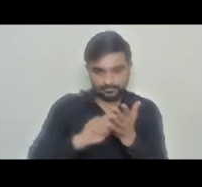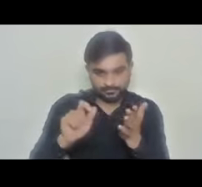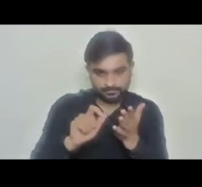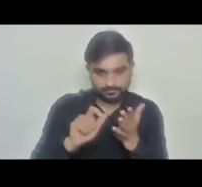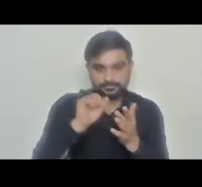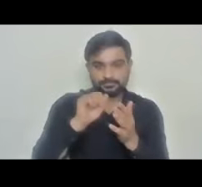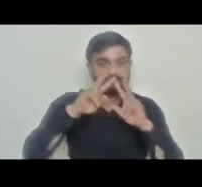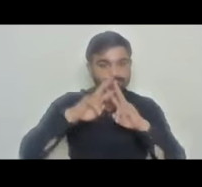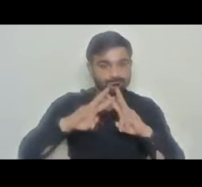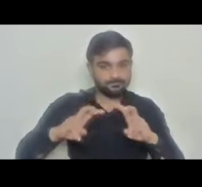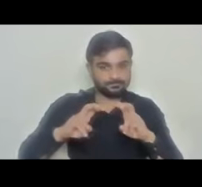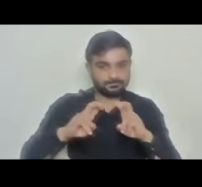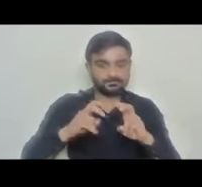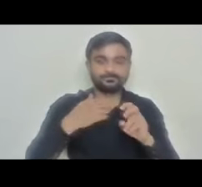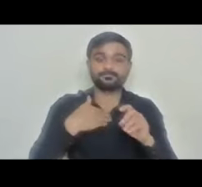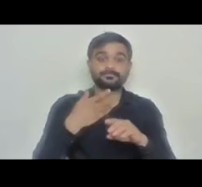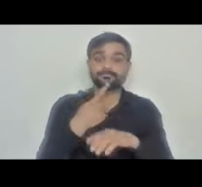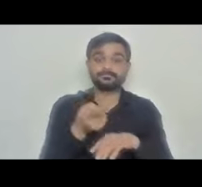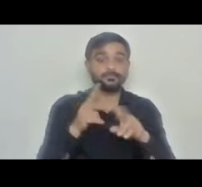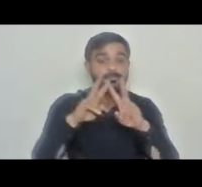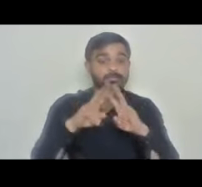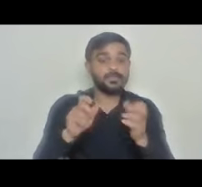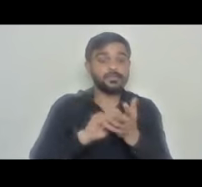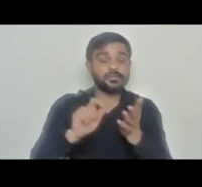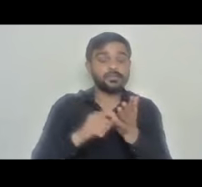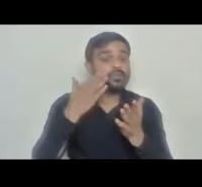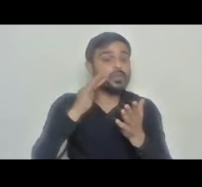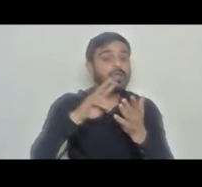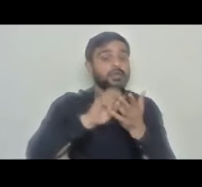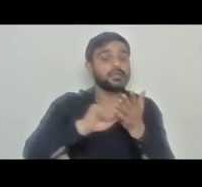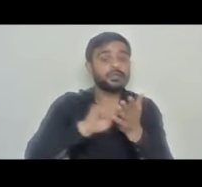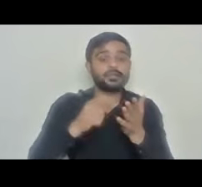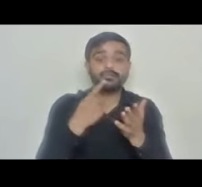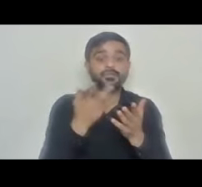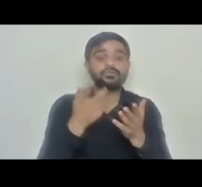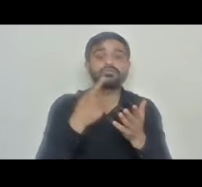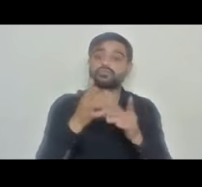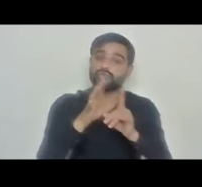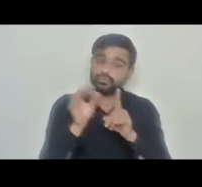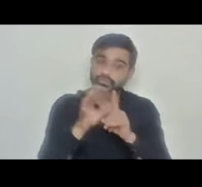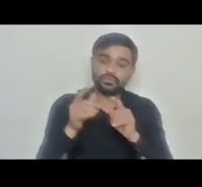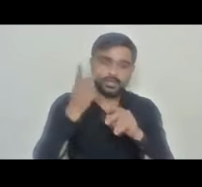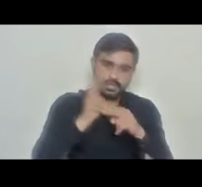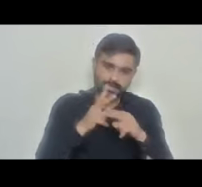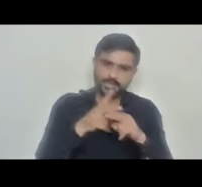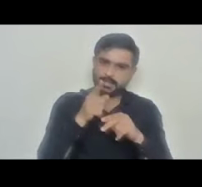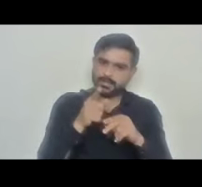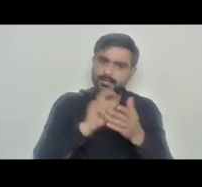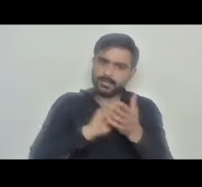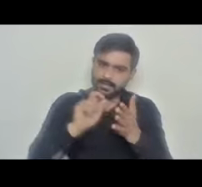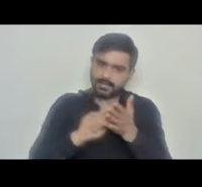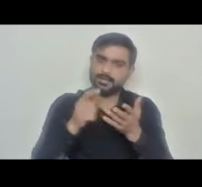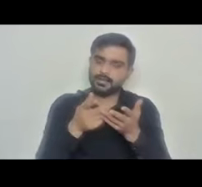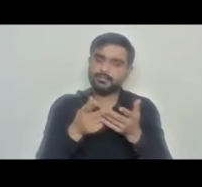your research. When I say write down, it's so when a research is done, it's not like that you do everything and then you sit down to write it and